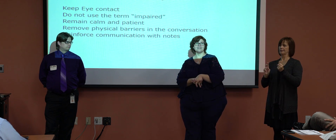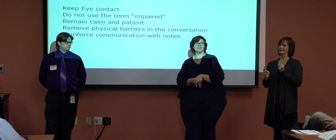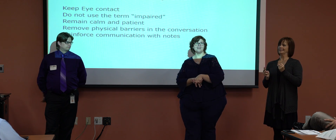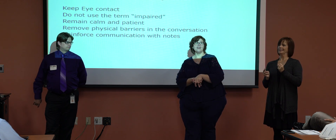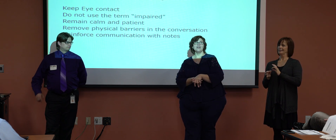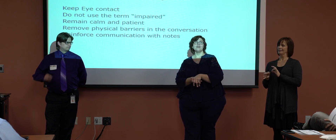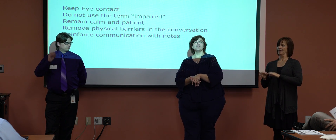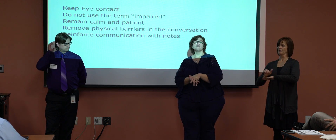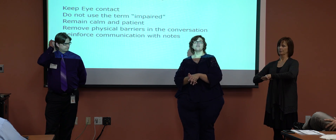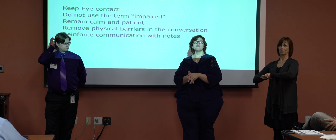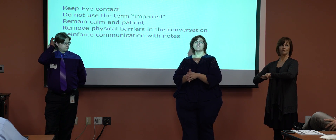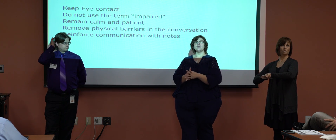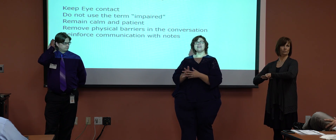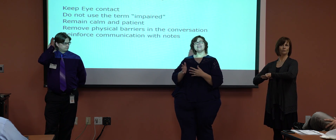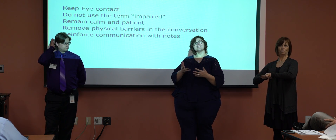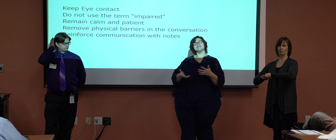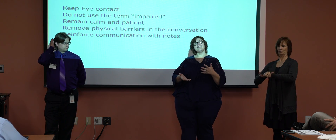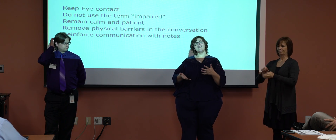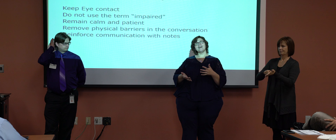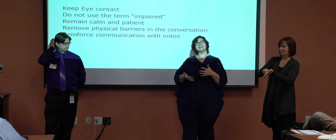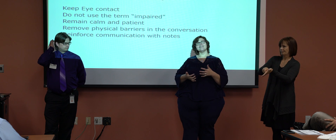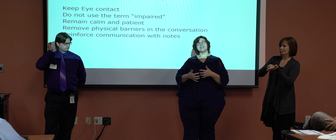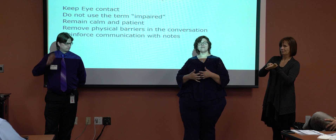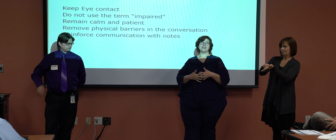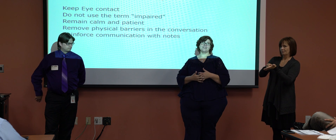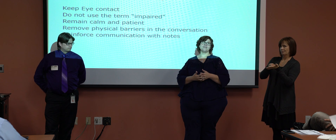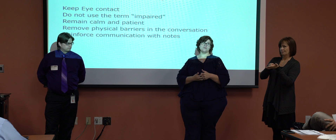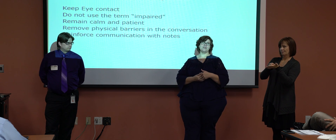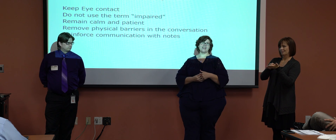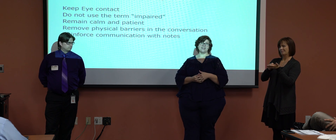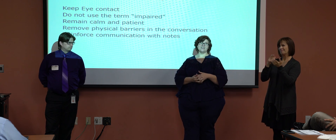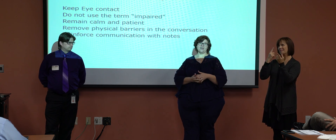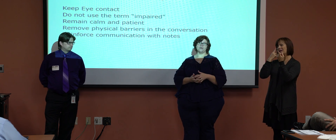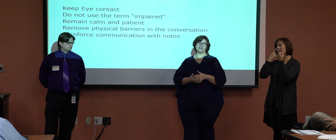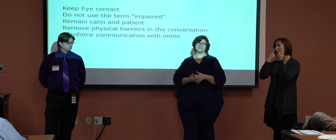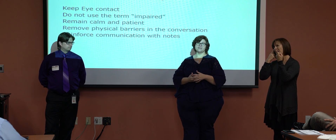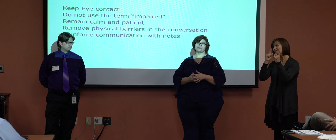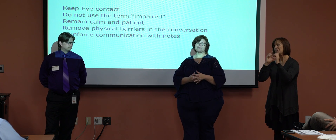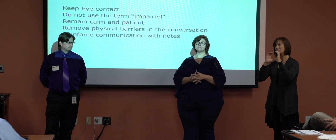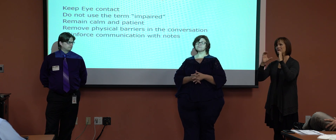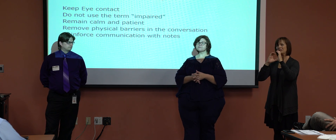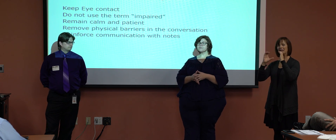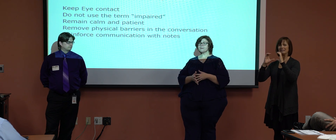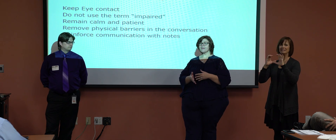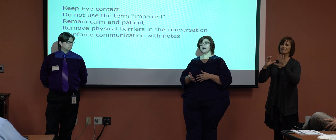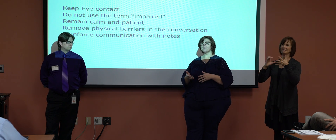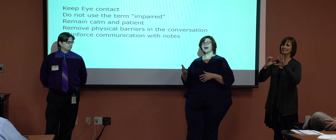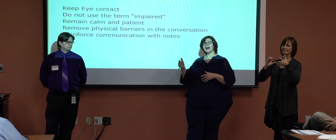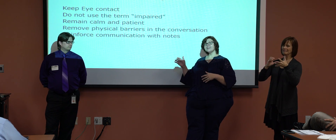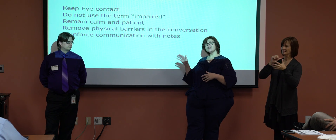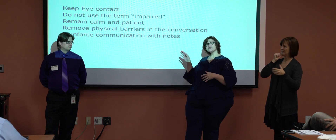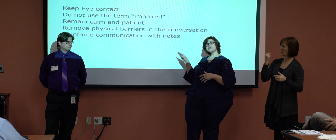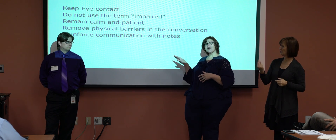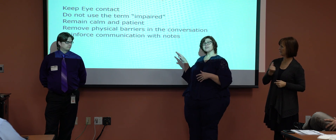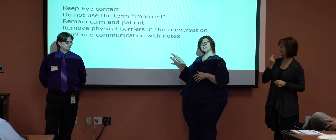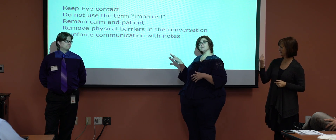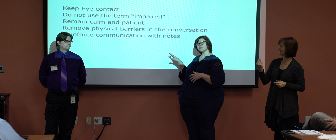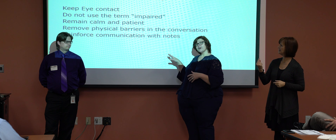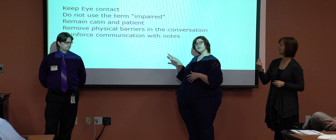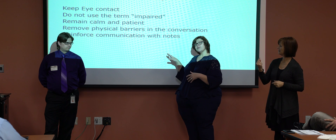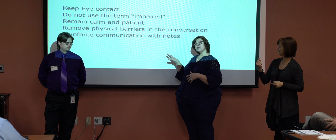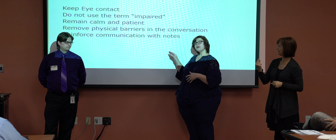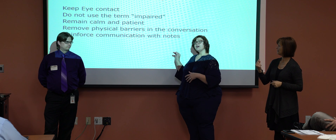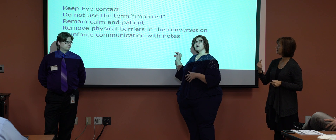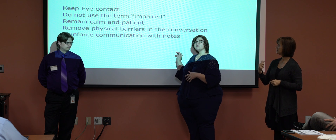language. So it's not effective communication always. I